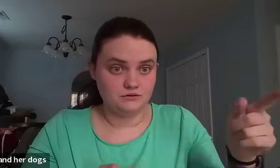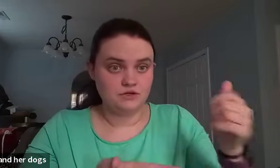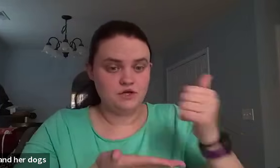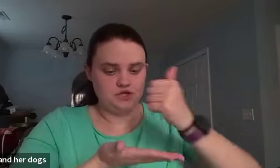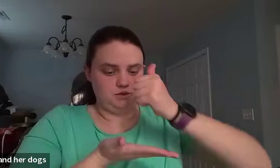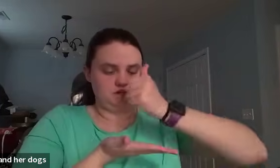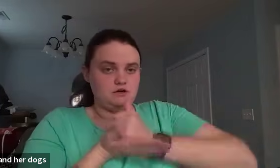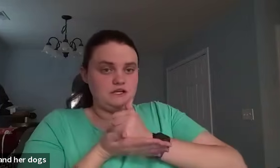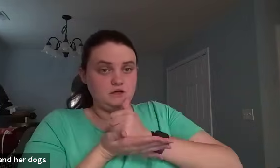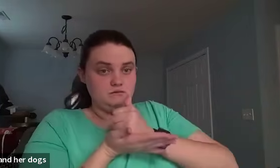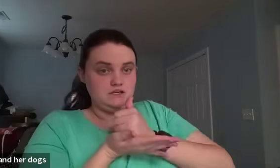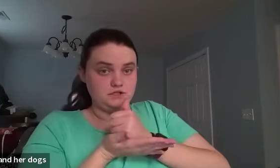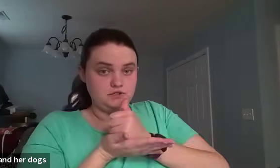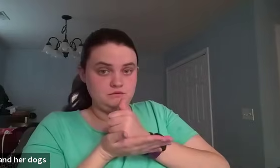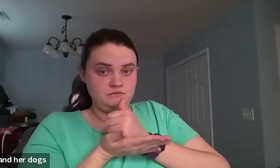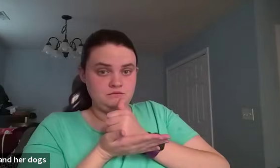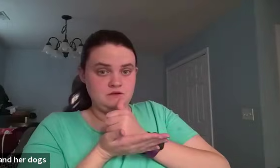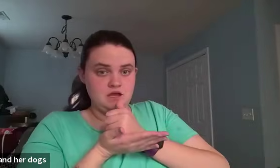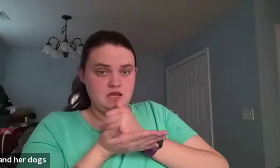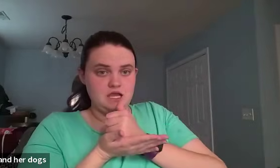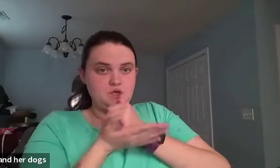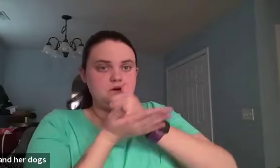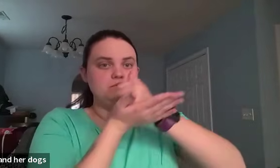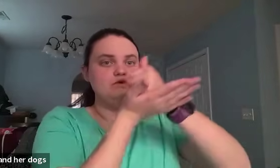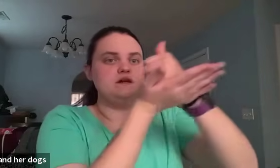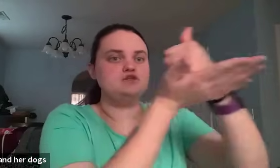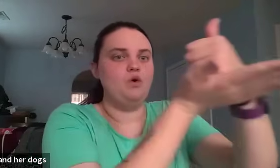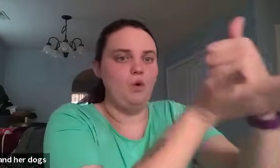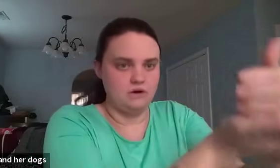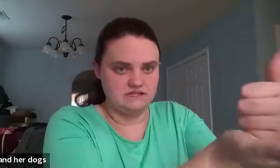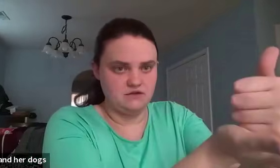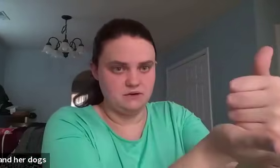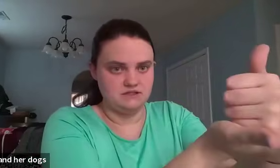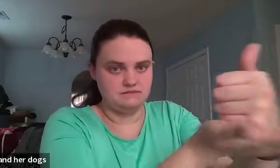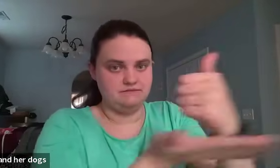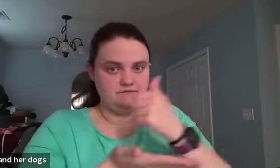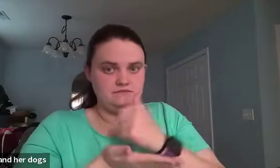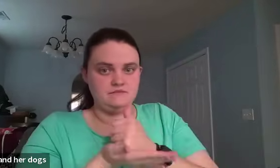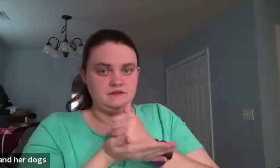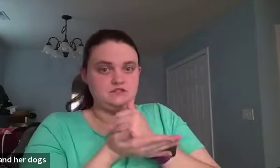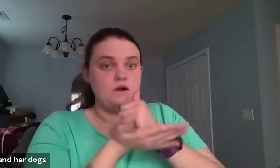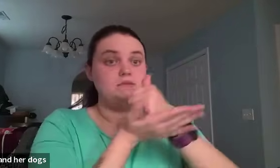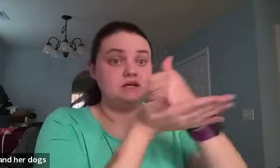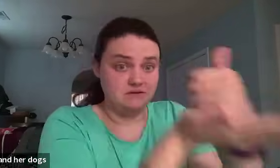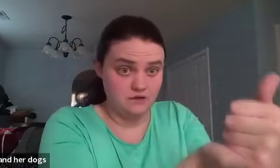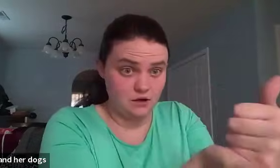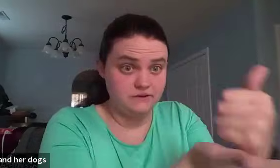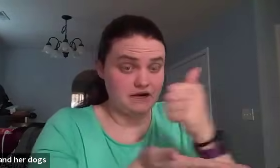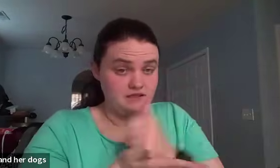you? You would start here near you and you would move it towards the other person. So I'm going to give you help. Can I